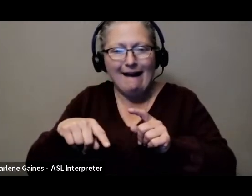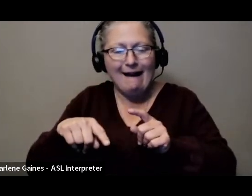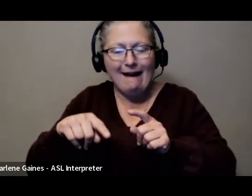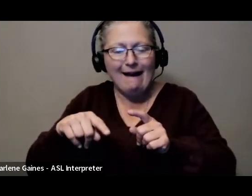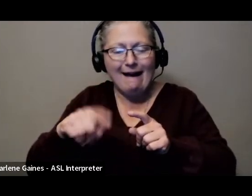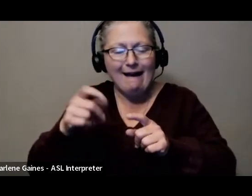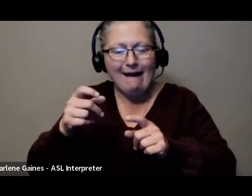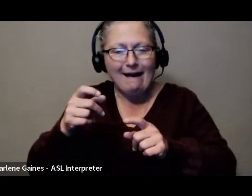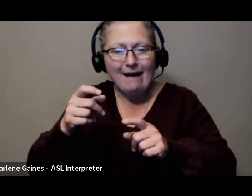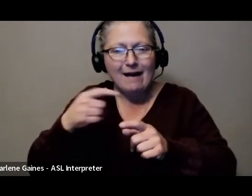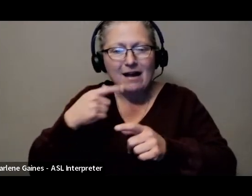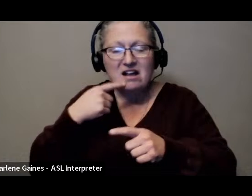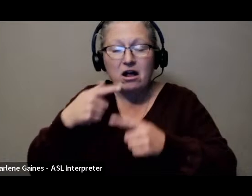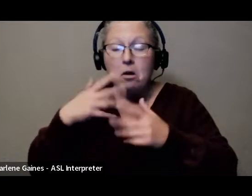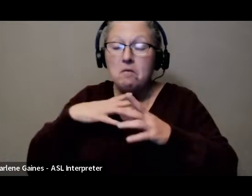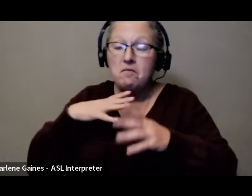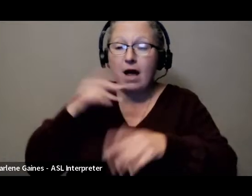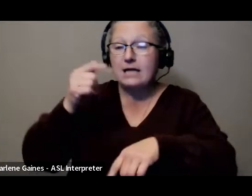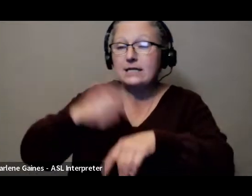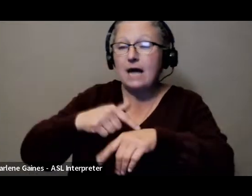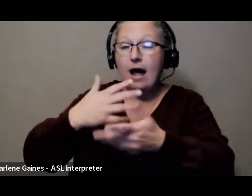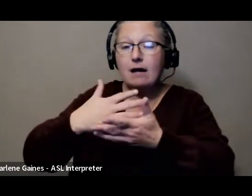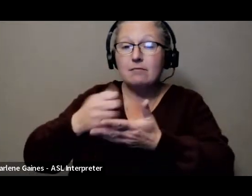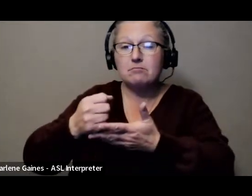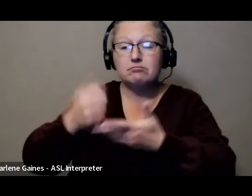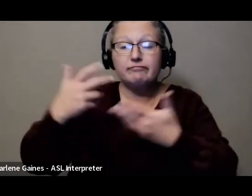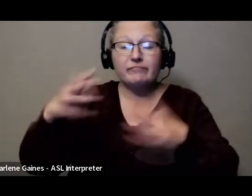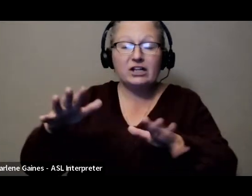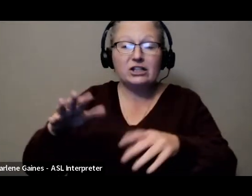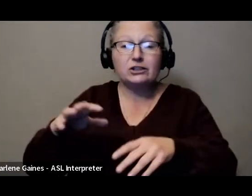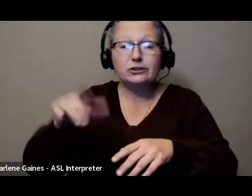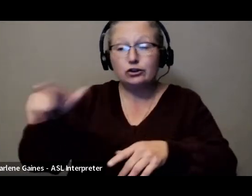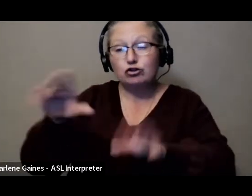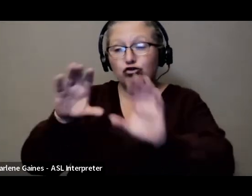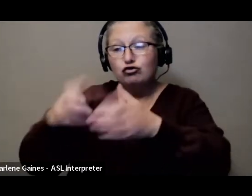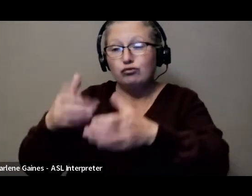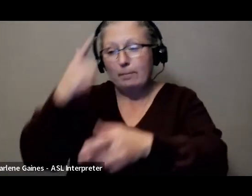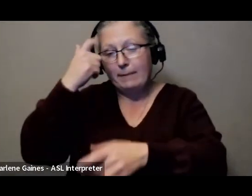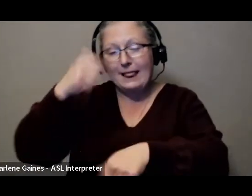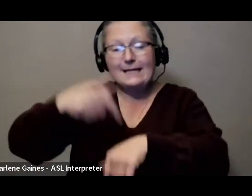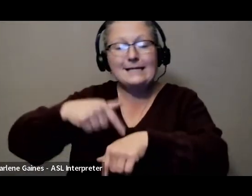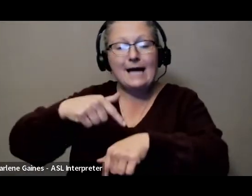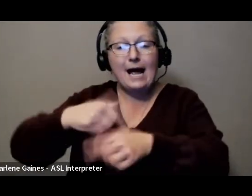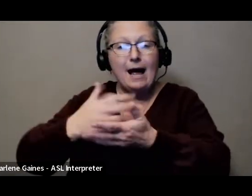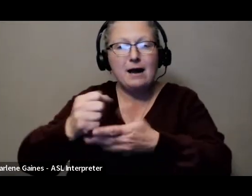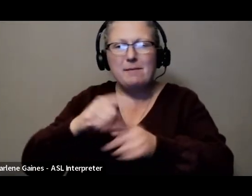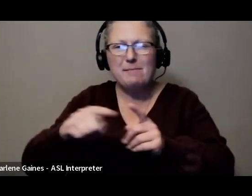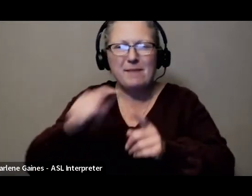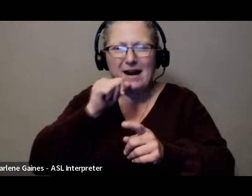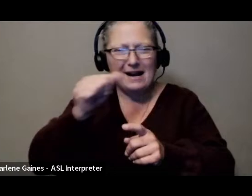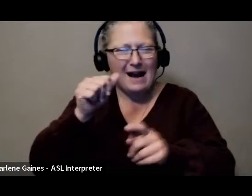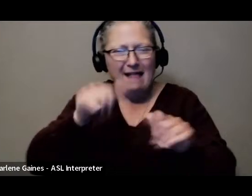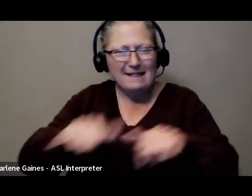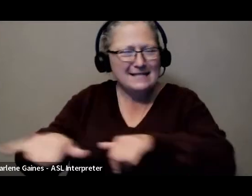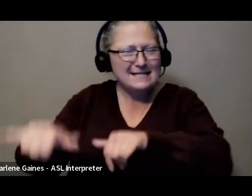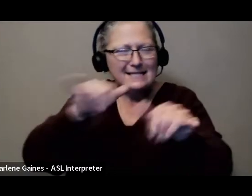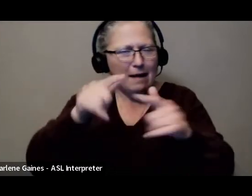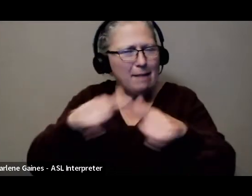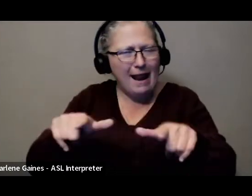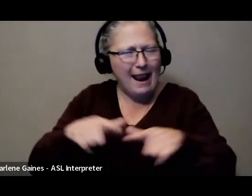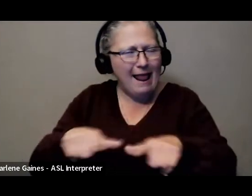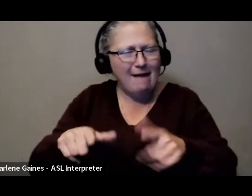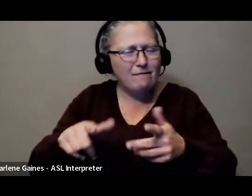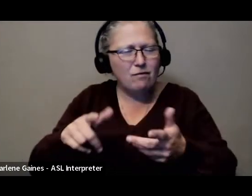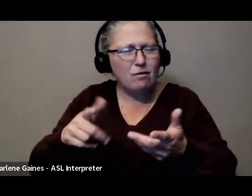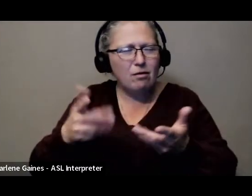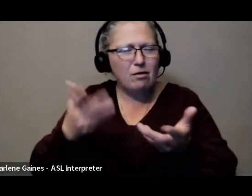And now we're just going to say, okay, time's up, or you're in this group based on time, but they're not all going to be at the same level, or they're not going to